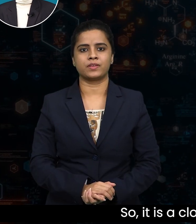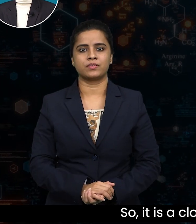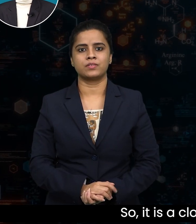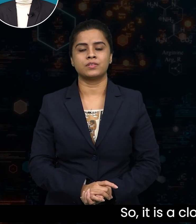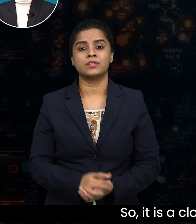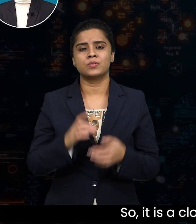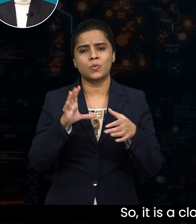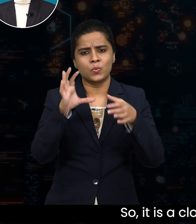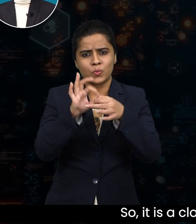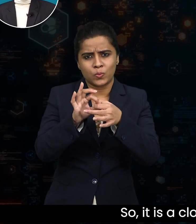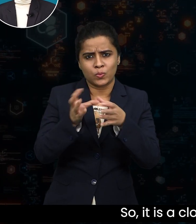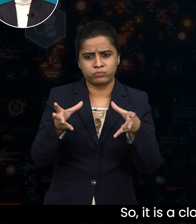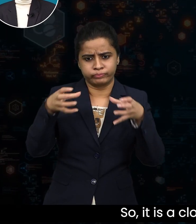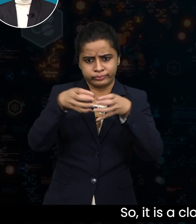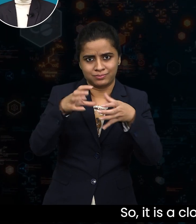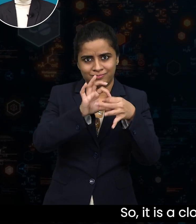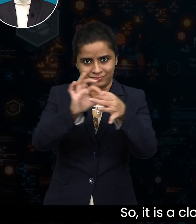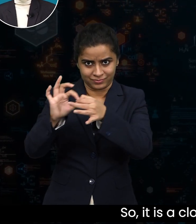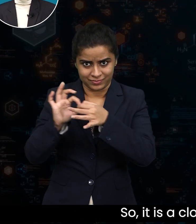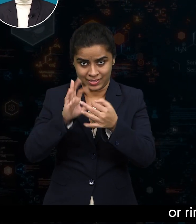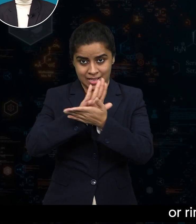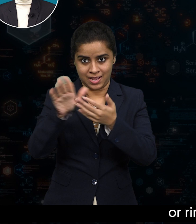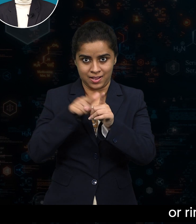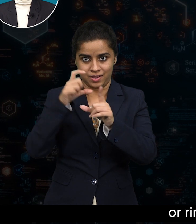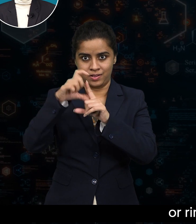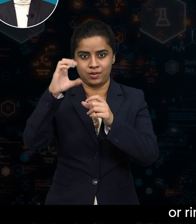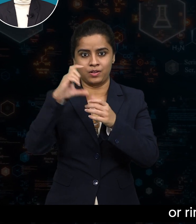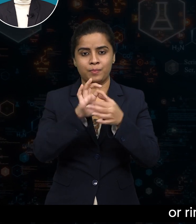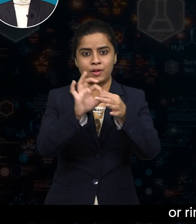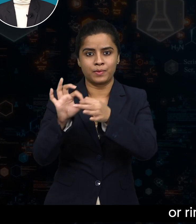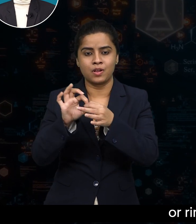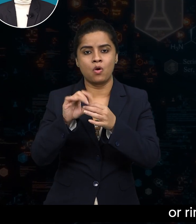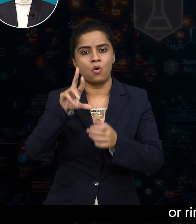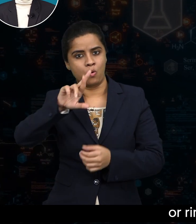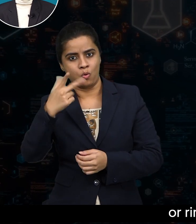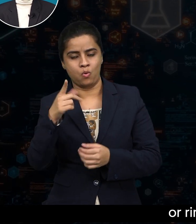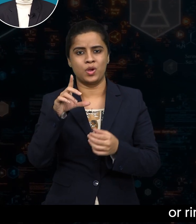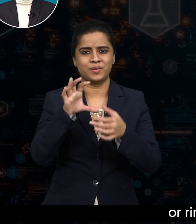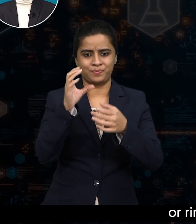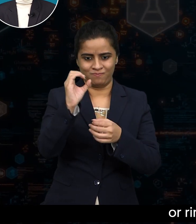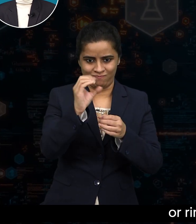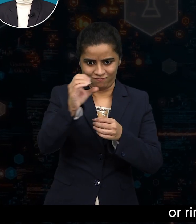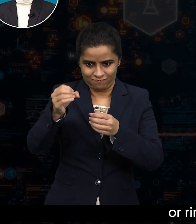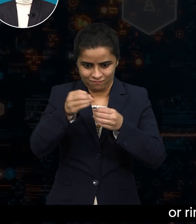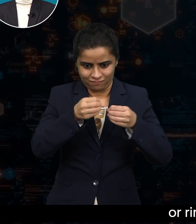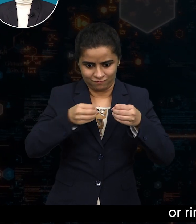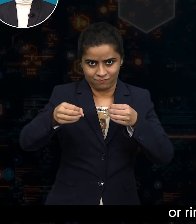So, it is a closed chain hydrocarbon or ring hydrocarbon.